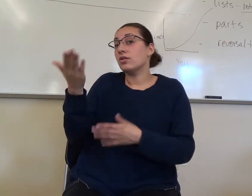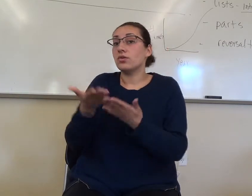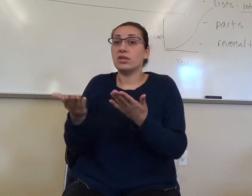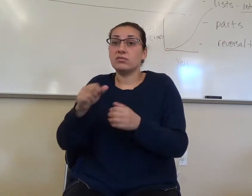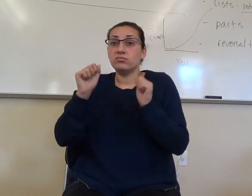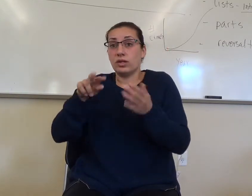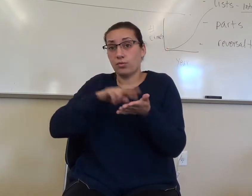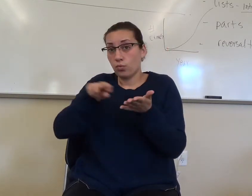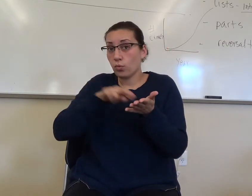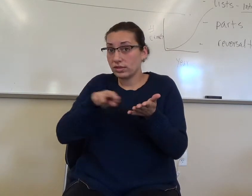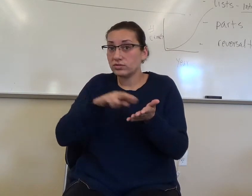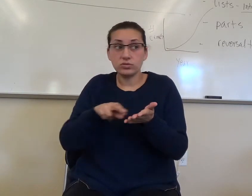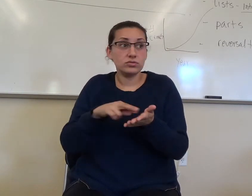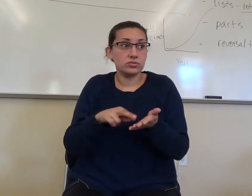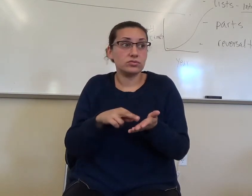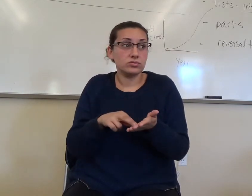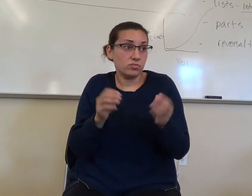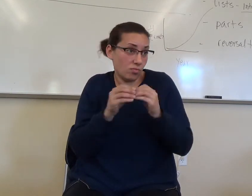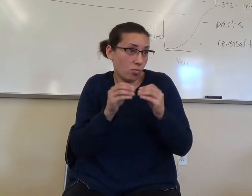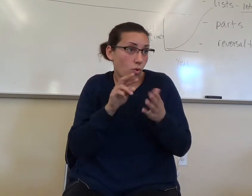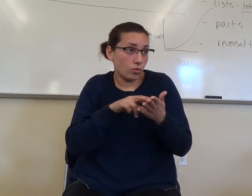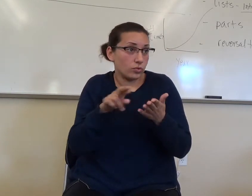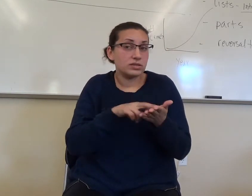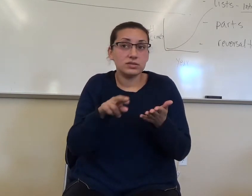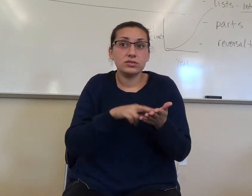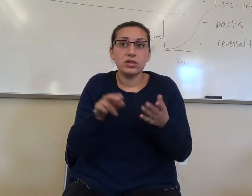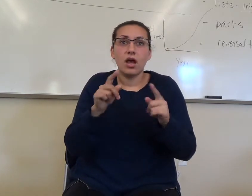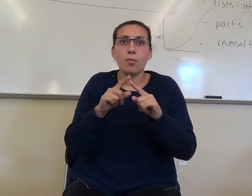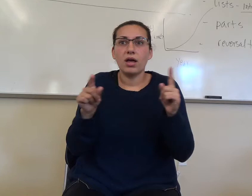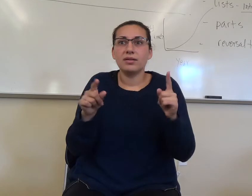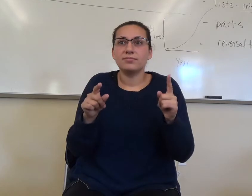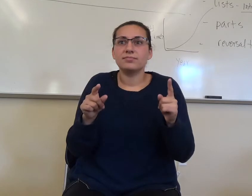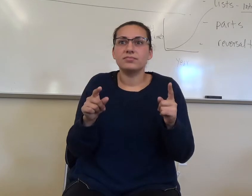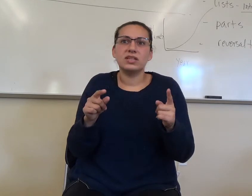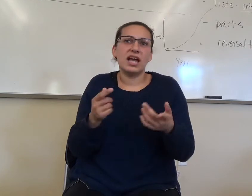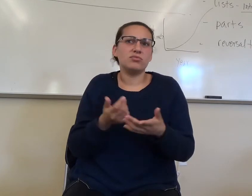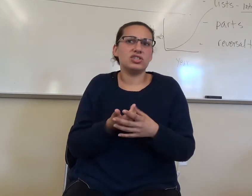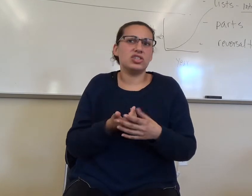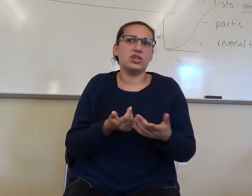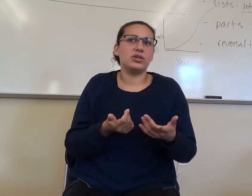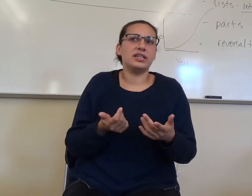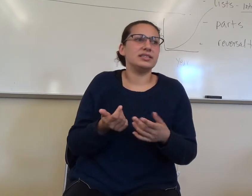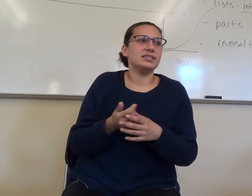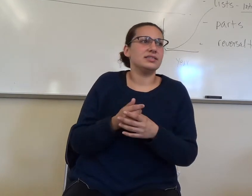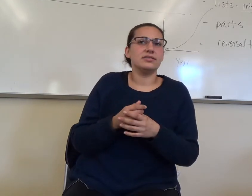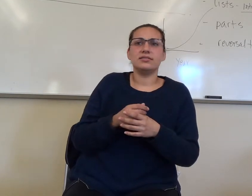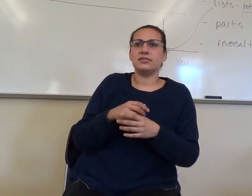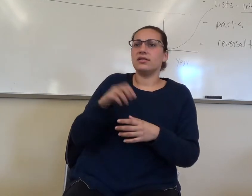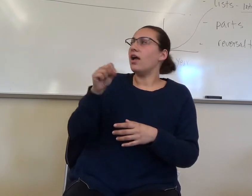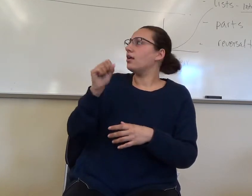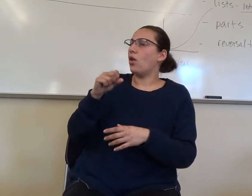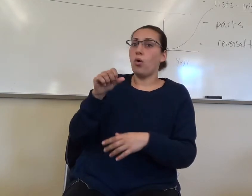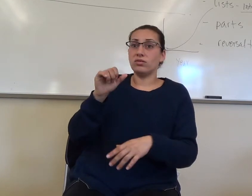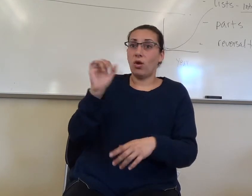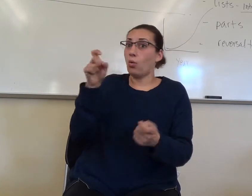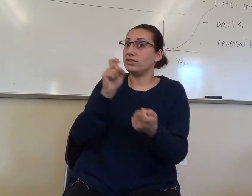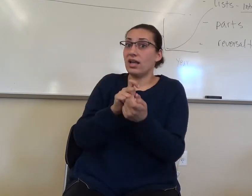for to do some more research on this. And these are good questions. Yeah, I'm just curious. No, exactly. And